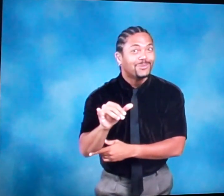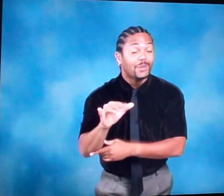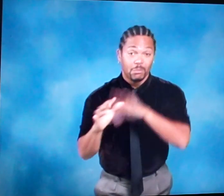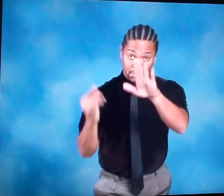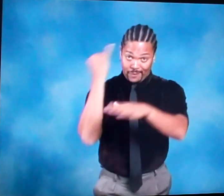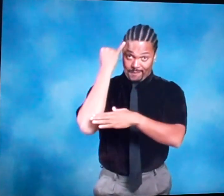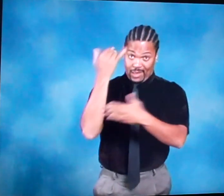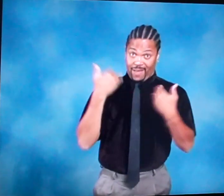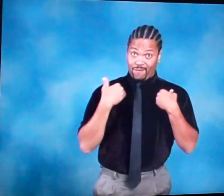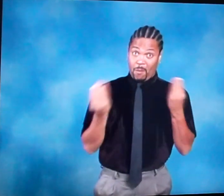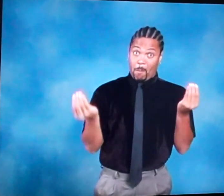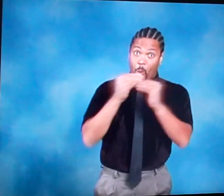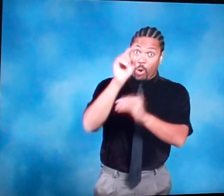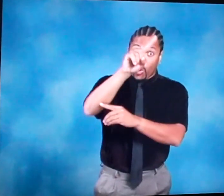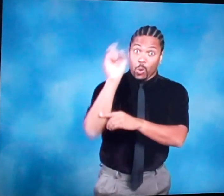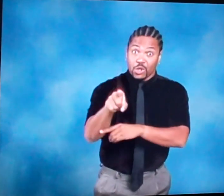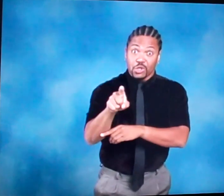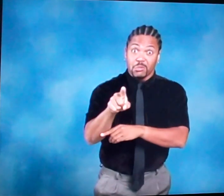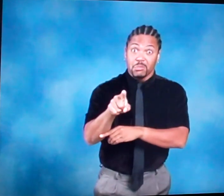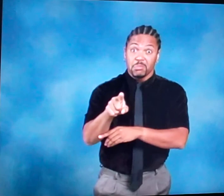But they want you to learn something in the time you're there too.